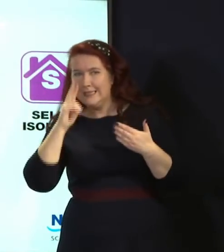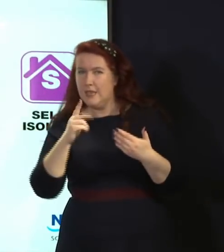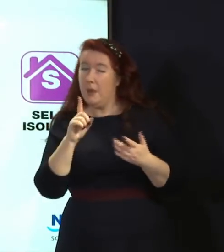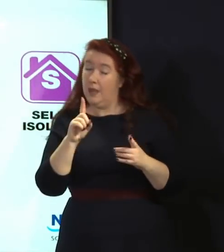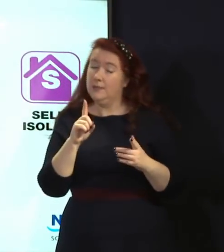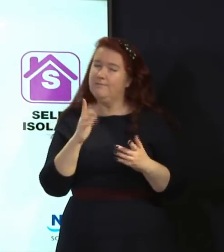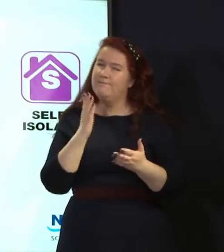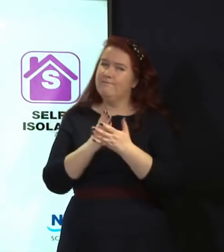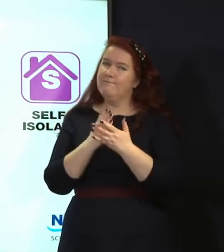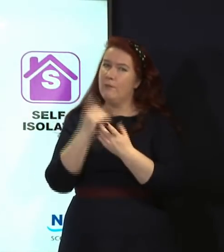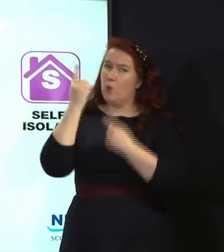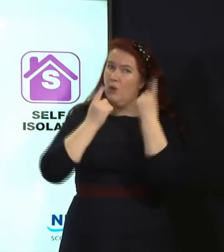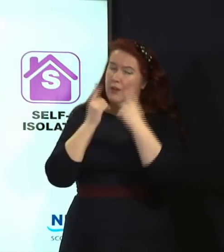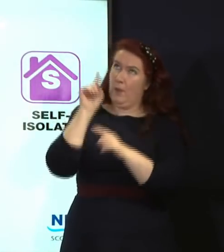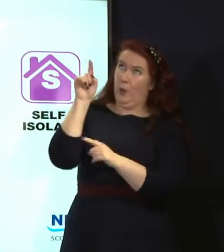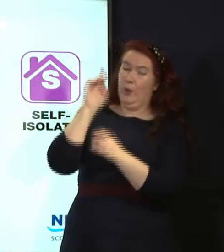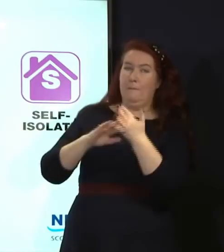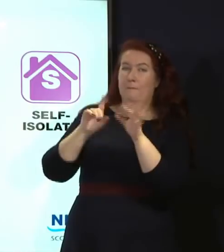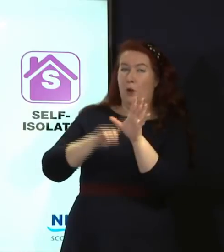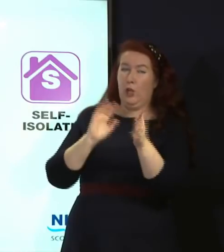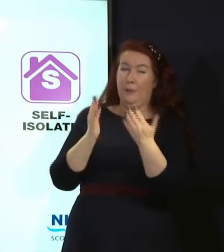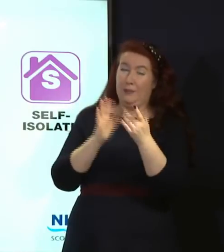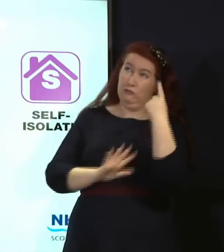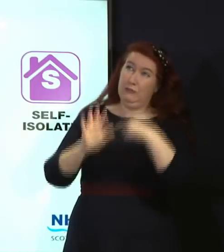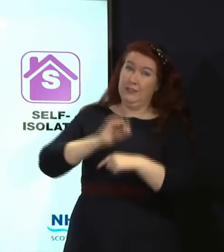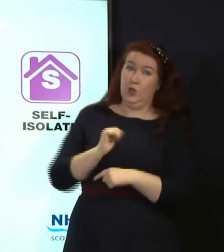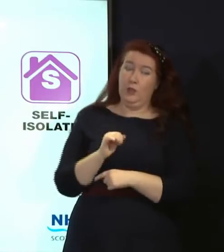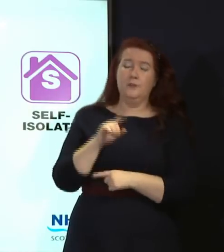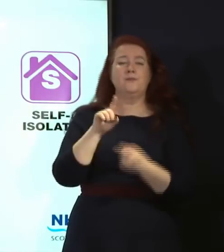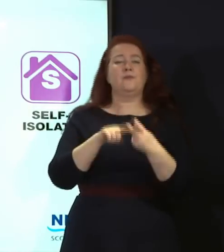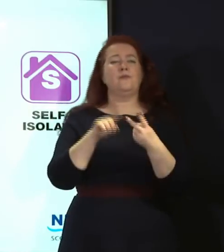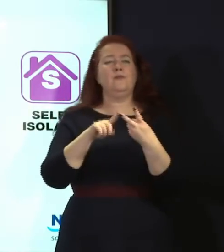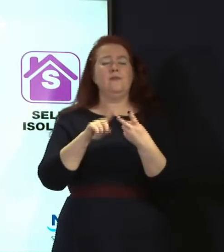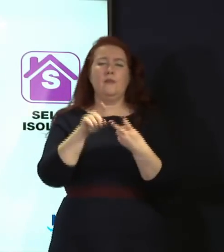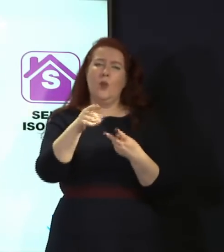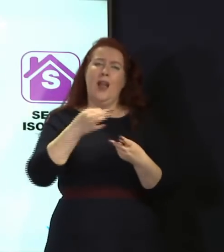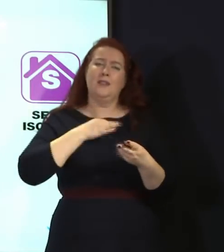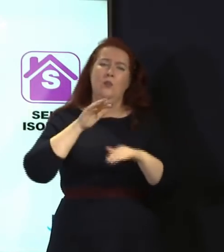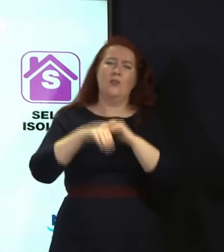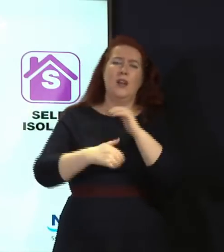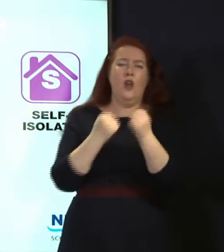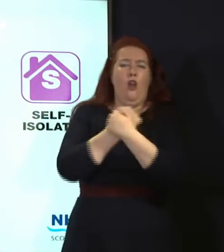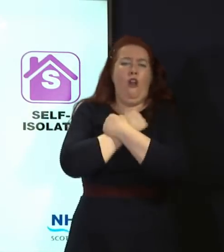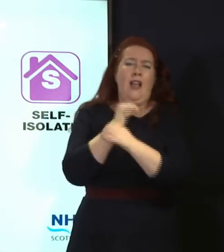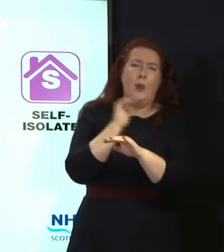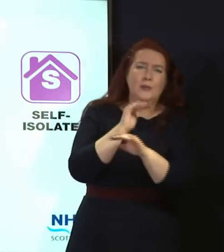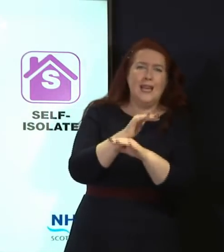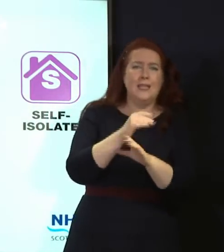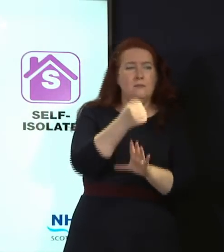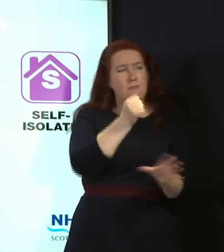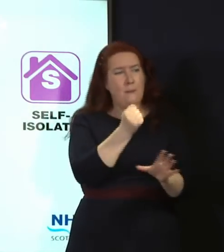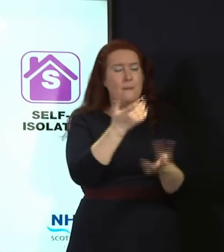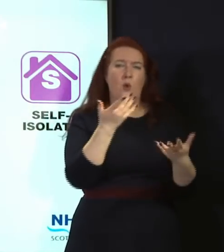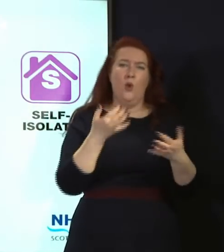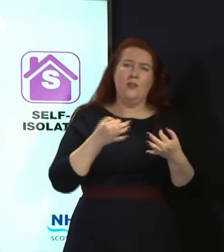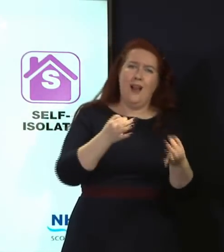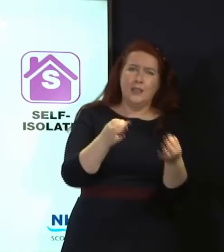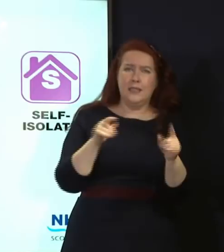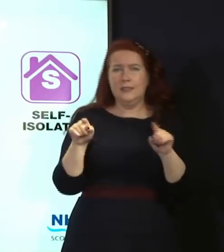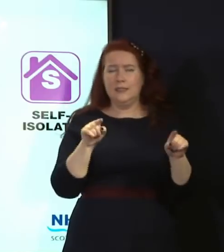most worried about Murray compared to the rest of the country. You're hugging outside in pubs and gardens.